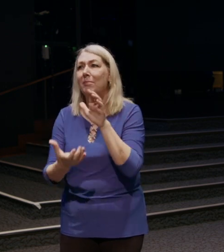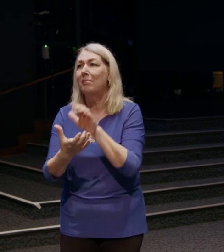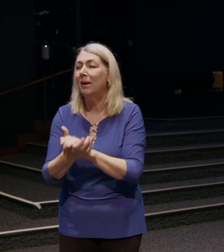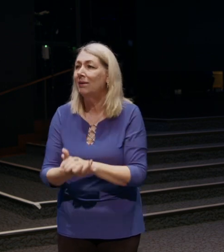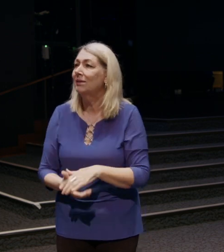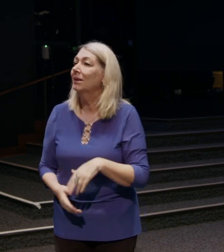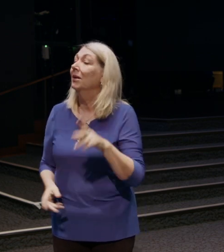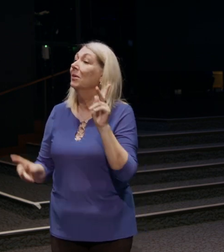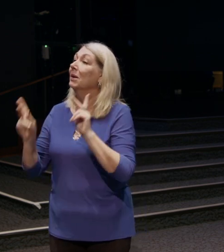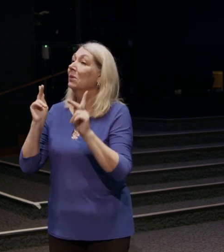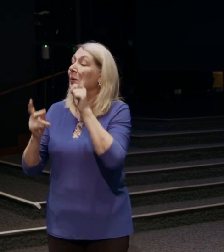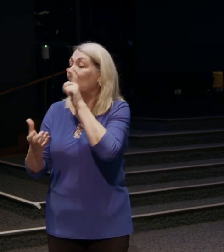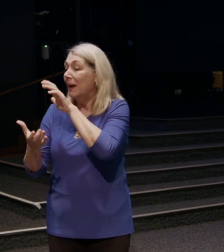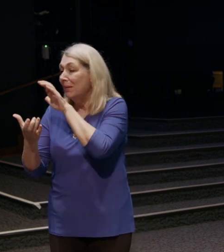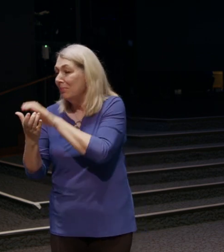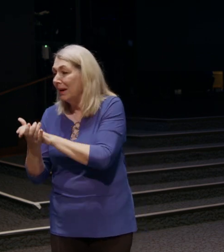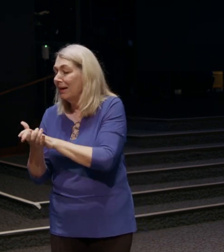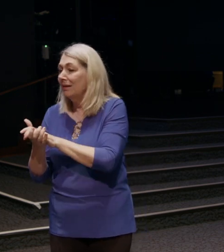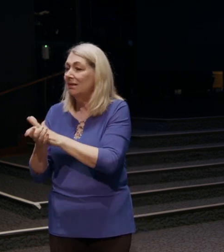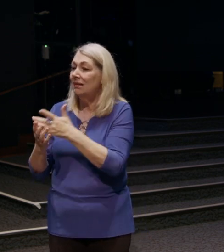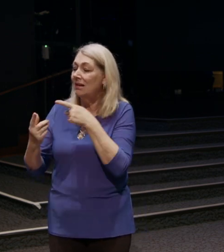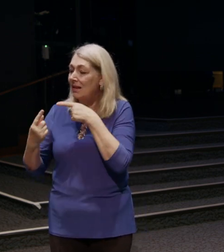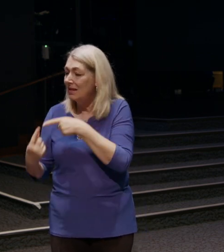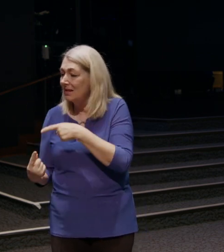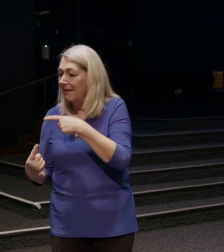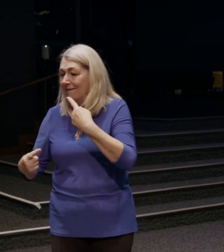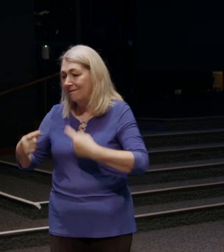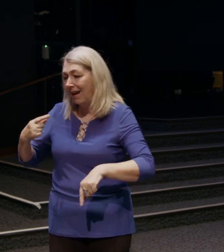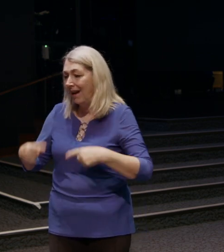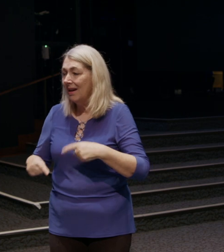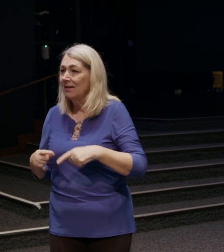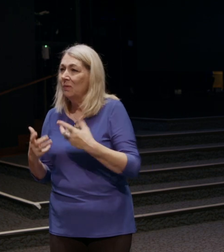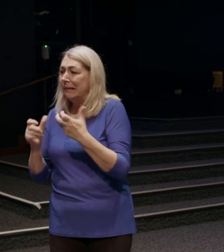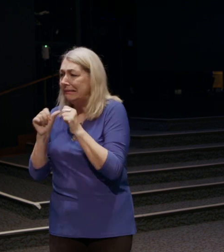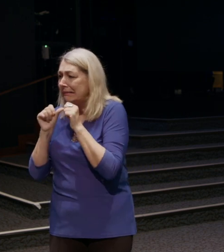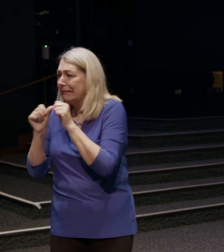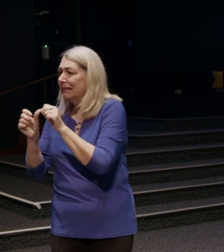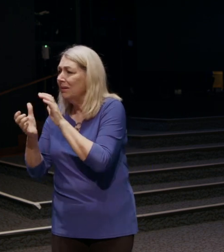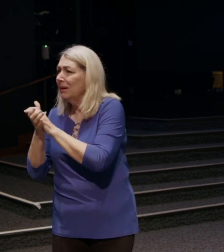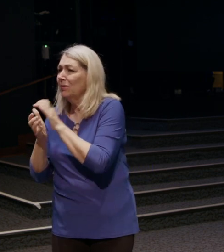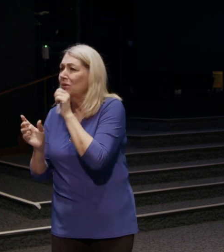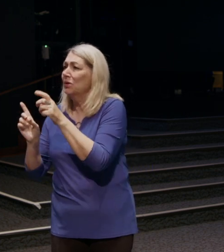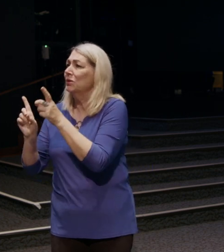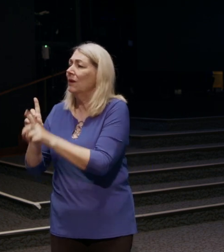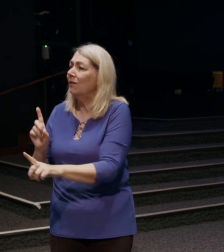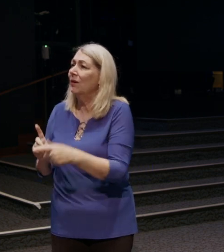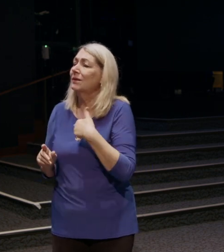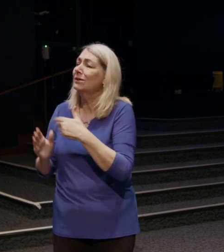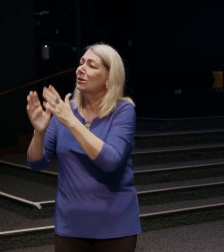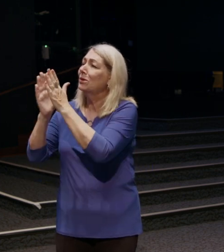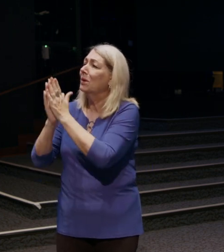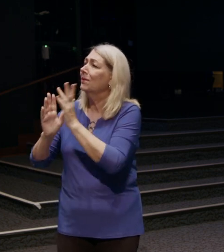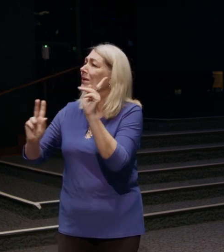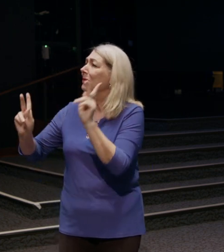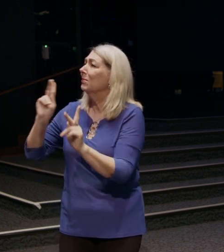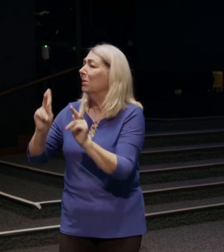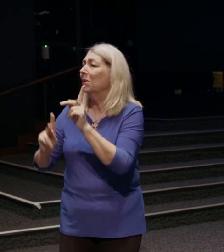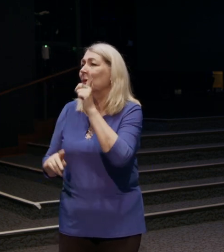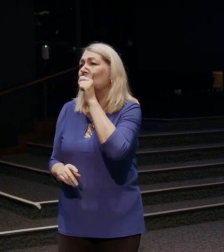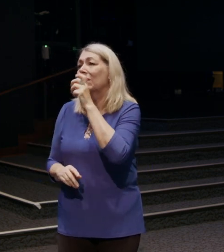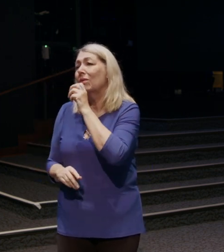stay married. I pray a blessing upon the senior saints, those who are battling aging